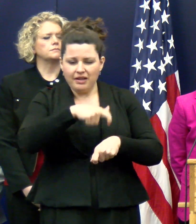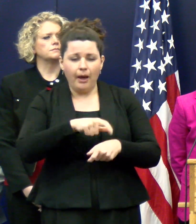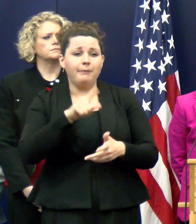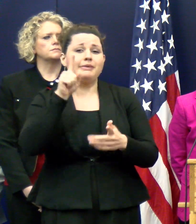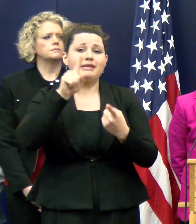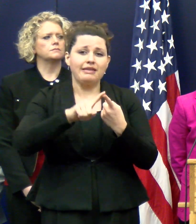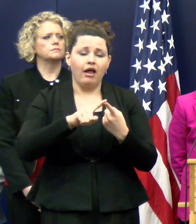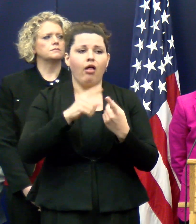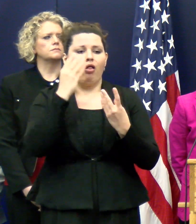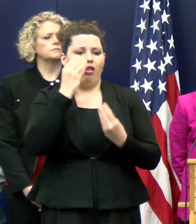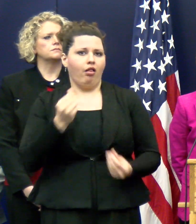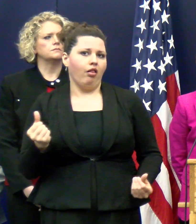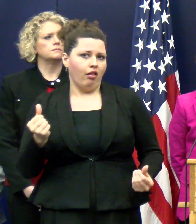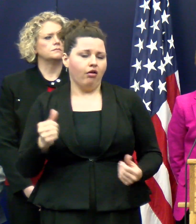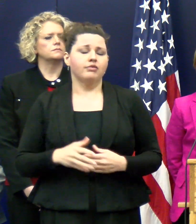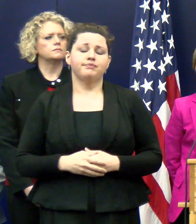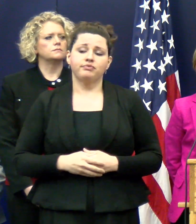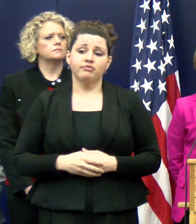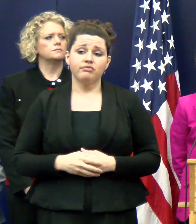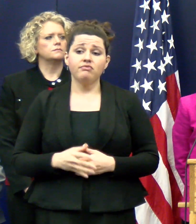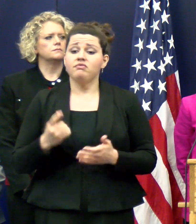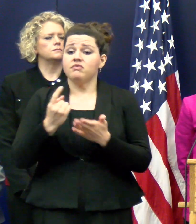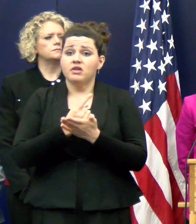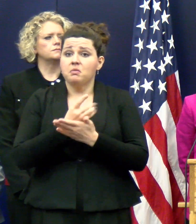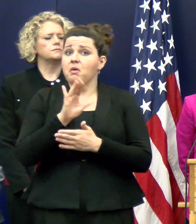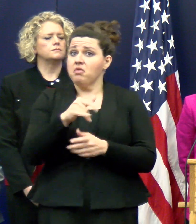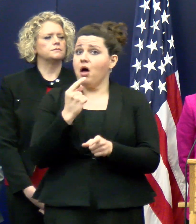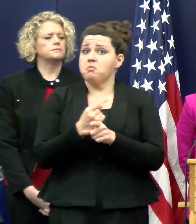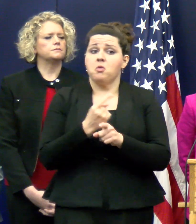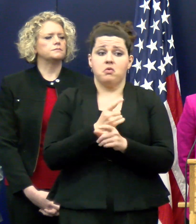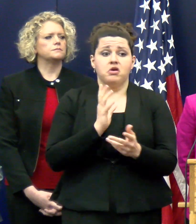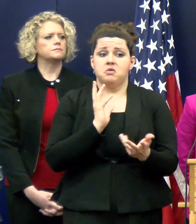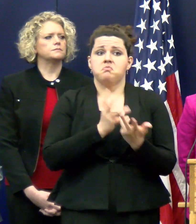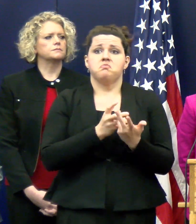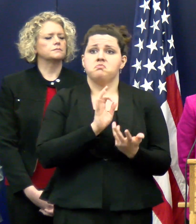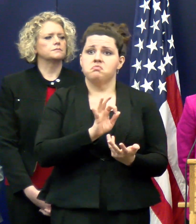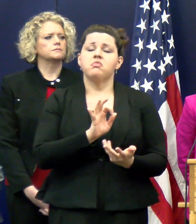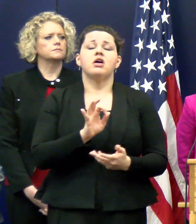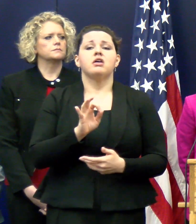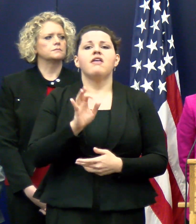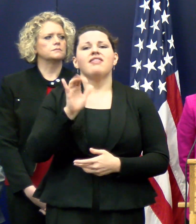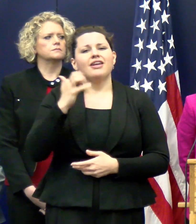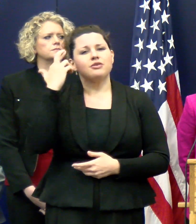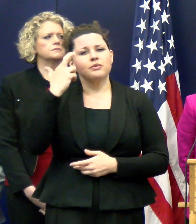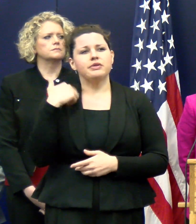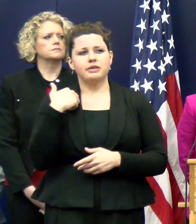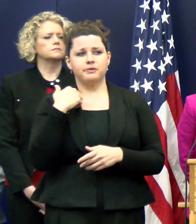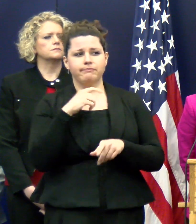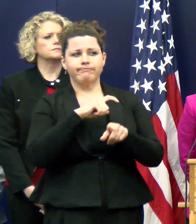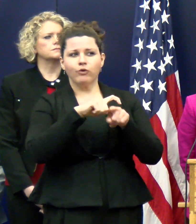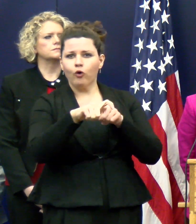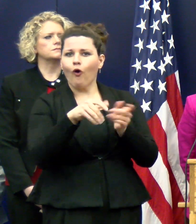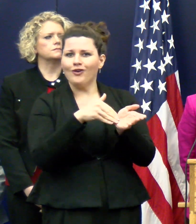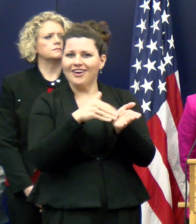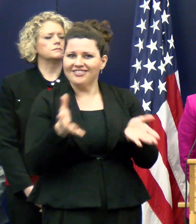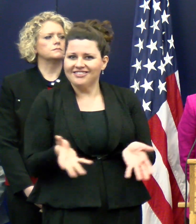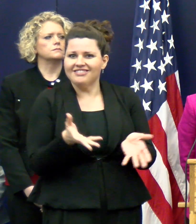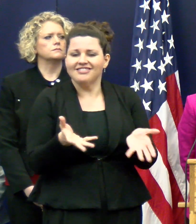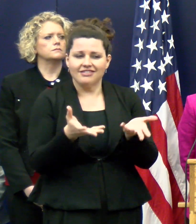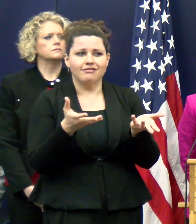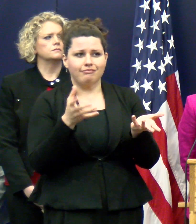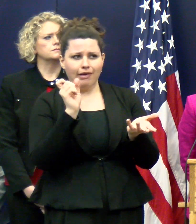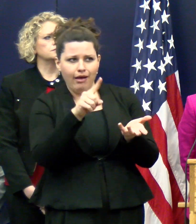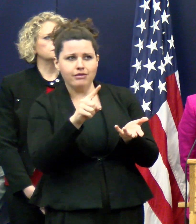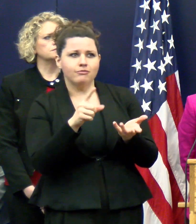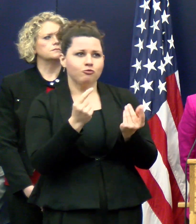fever resolve. And there are some times when that's going to be appropriate, which is why we advise that people reach out to their healthcare providers. So I